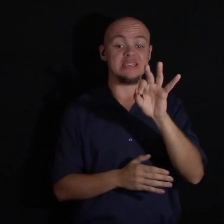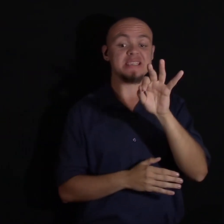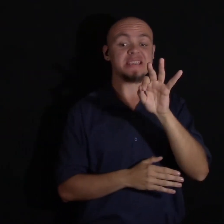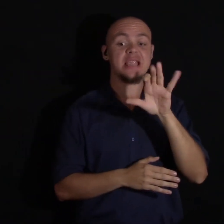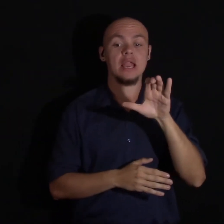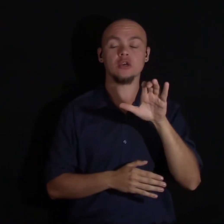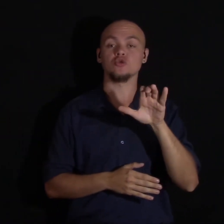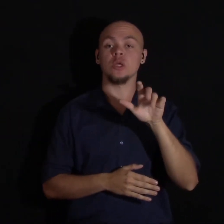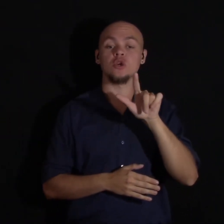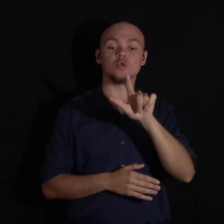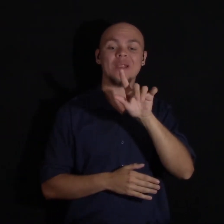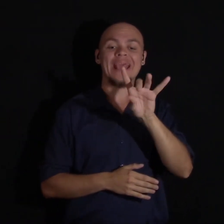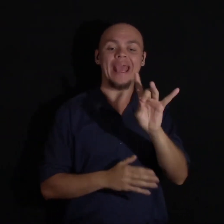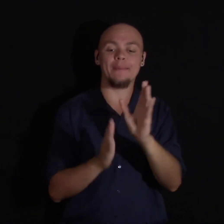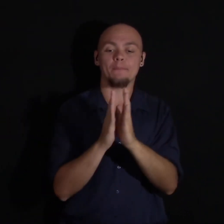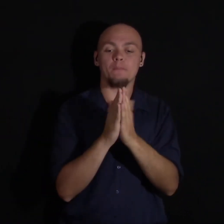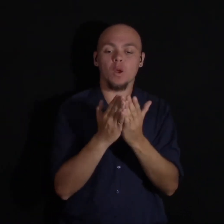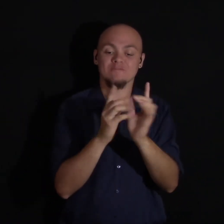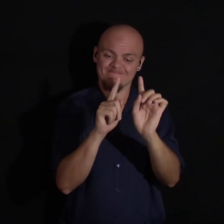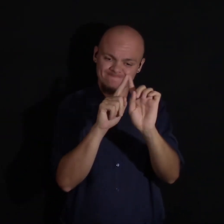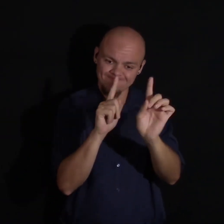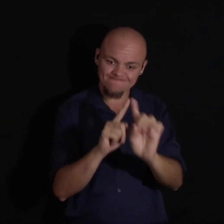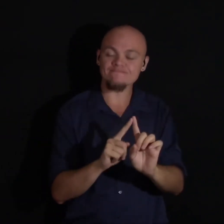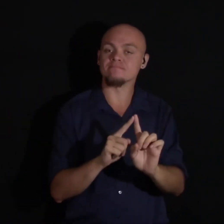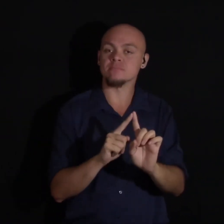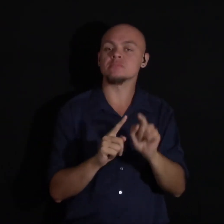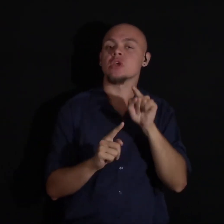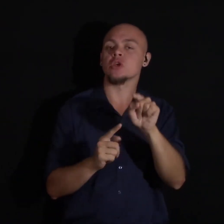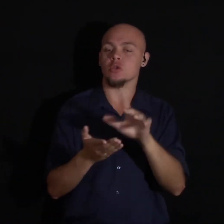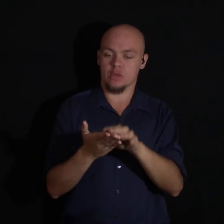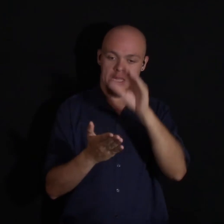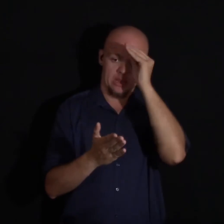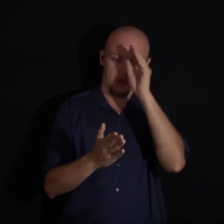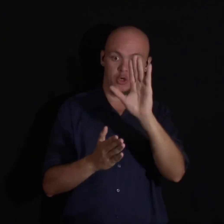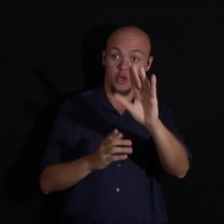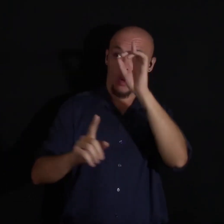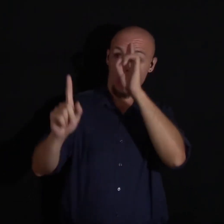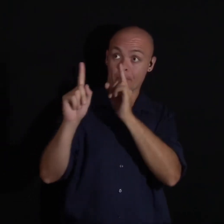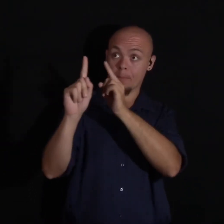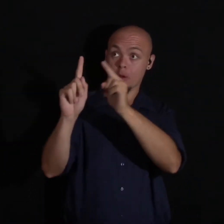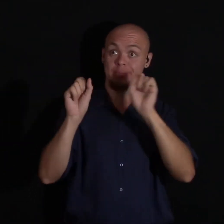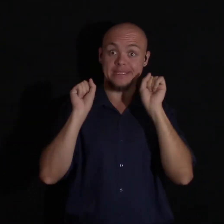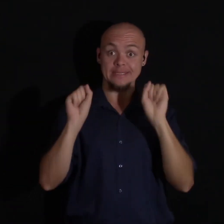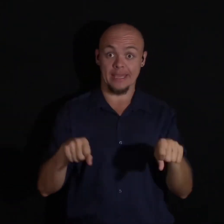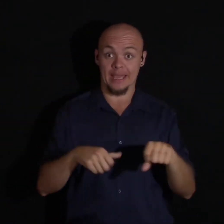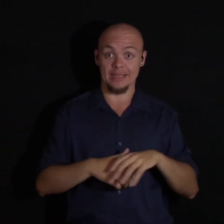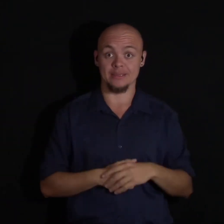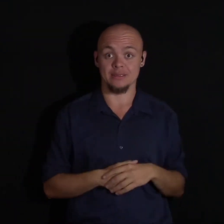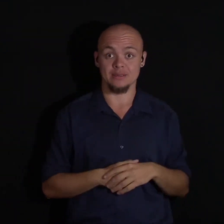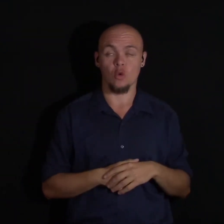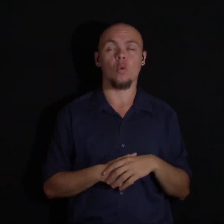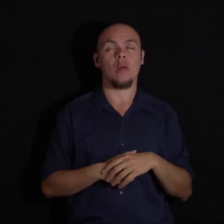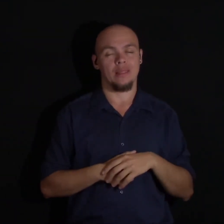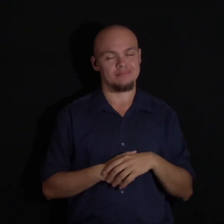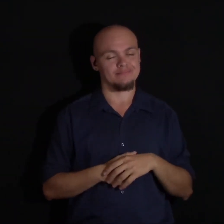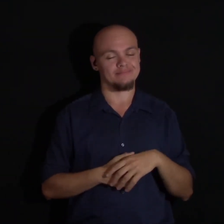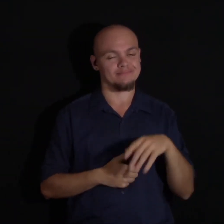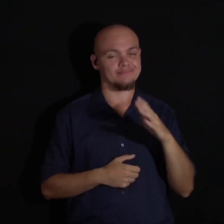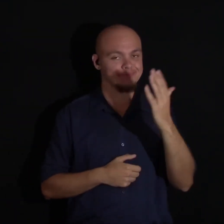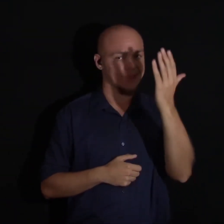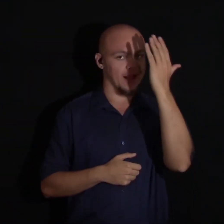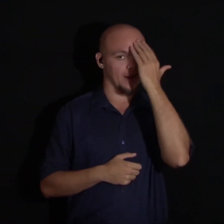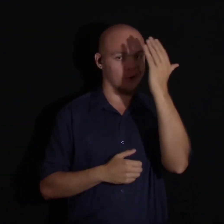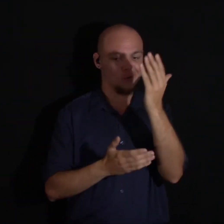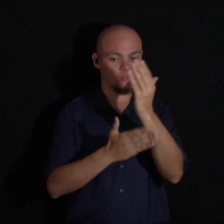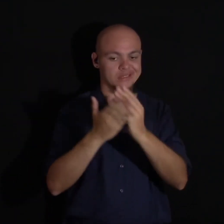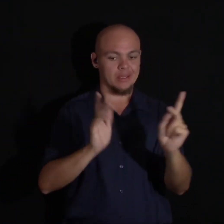151,928 books that refer to how you can learn your life purpose. Well, I know some people who have spent